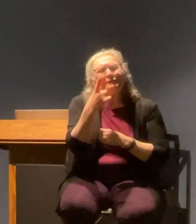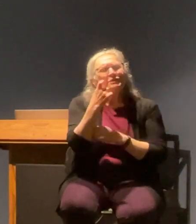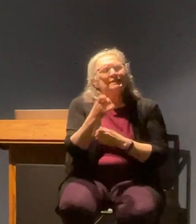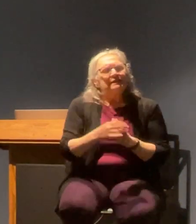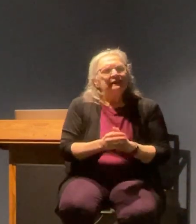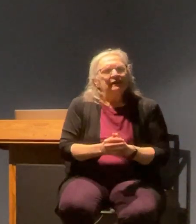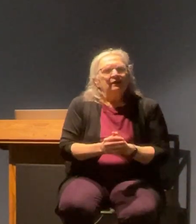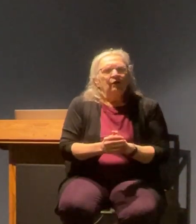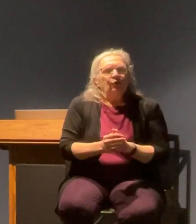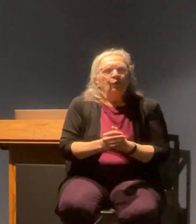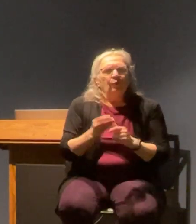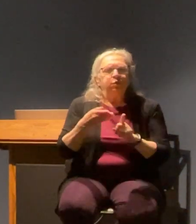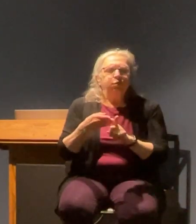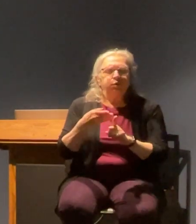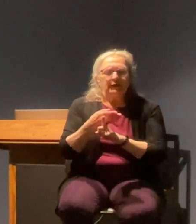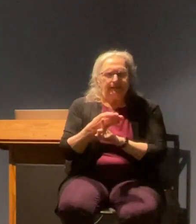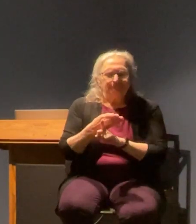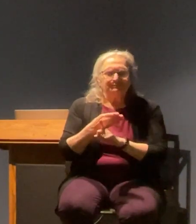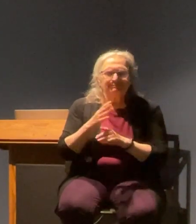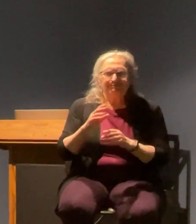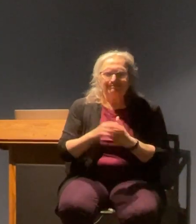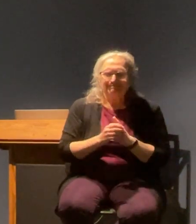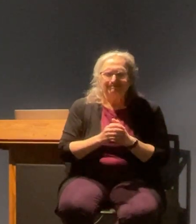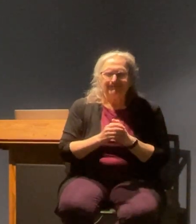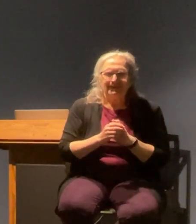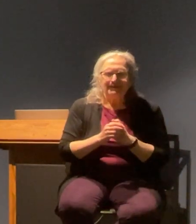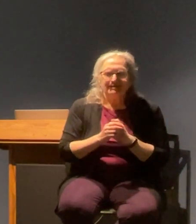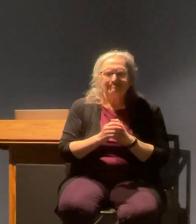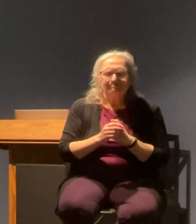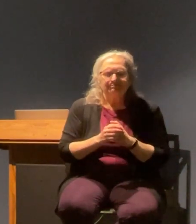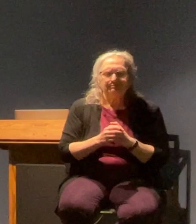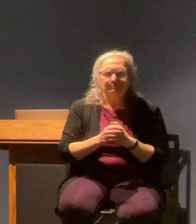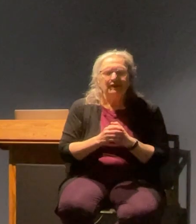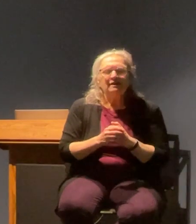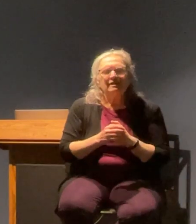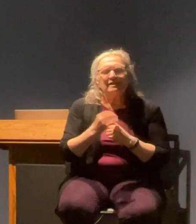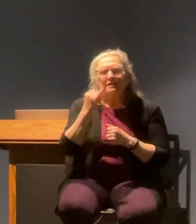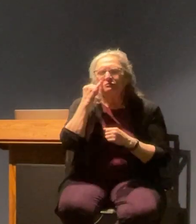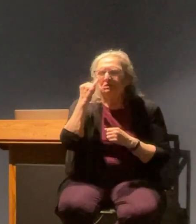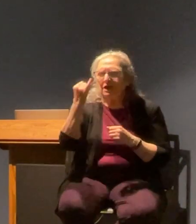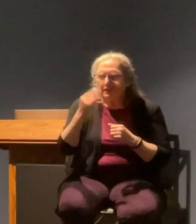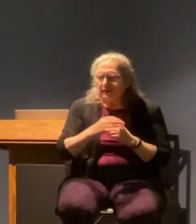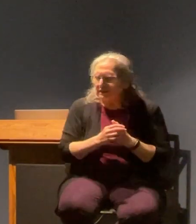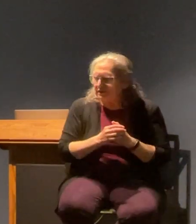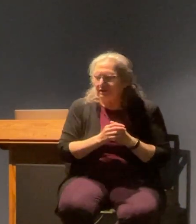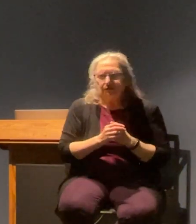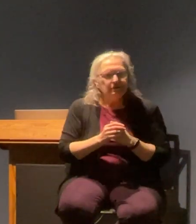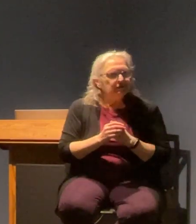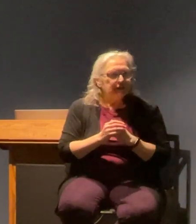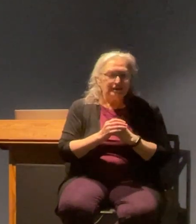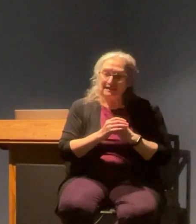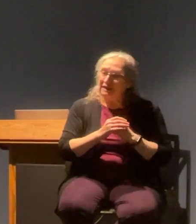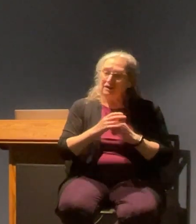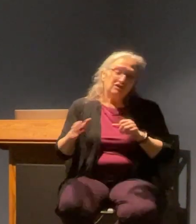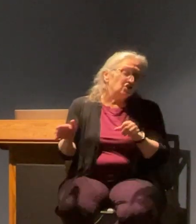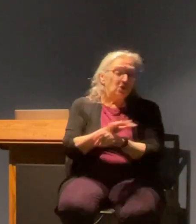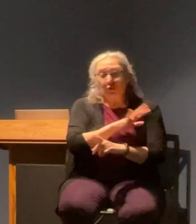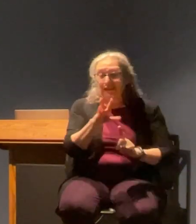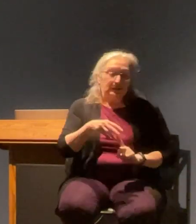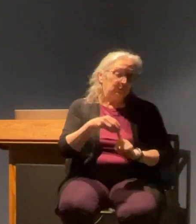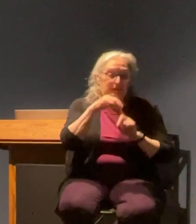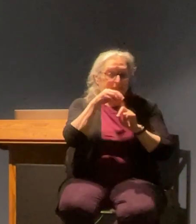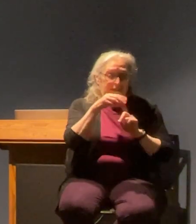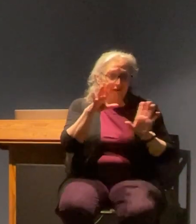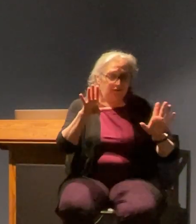it deviates from that idea of being totally unique to aspiring